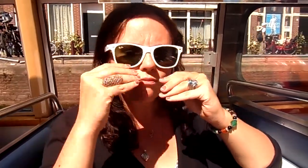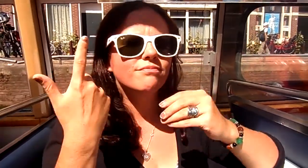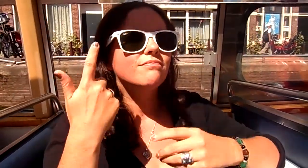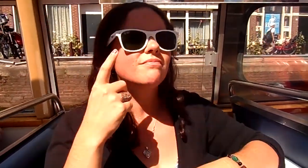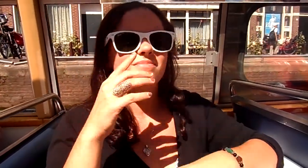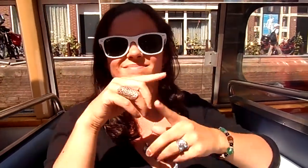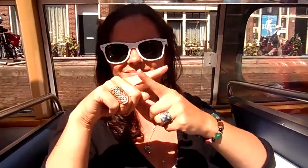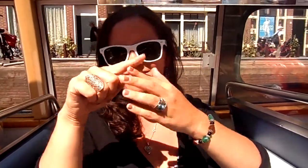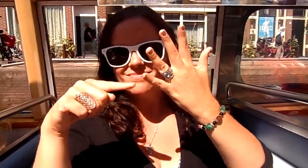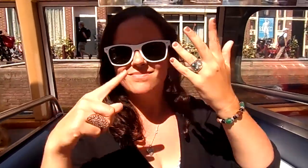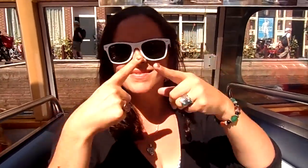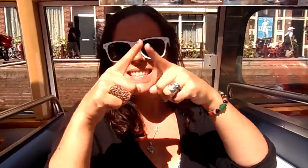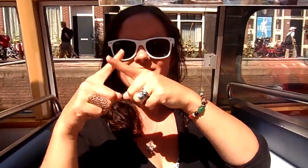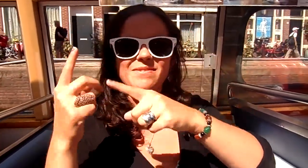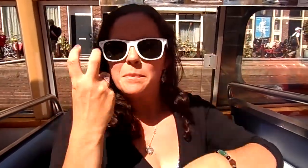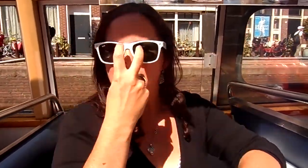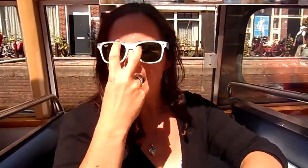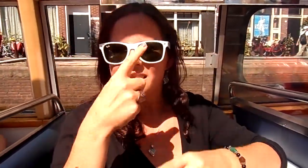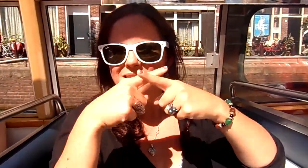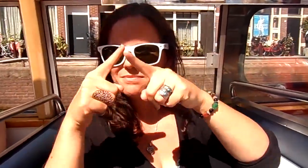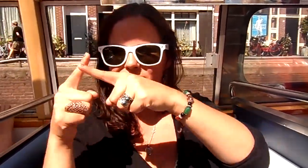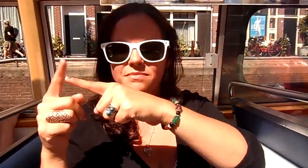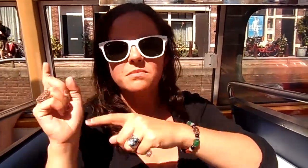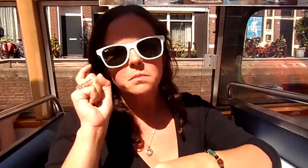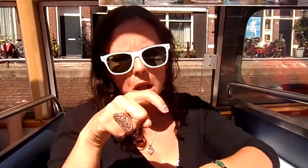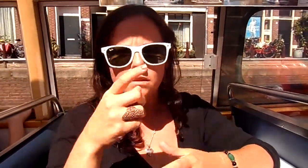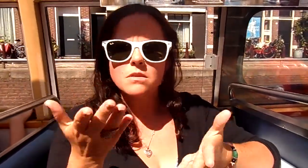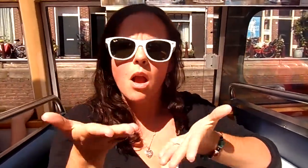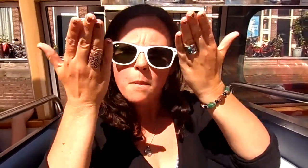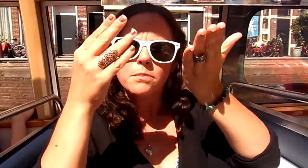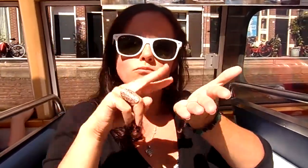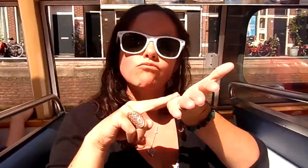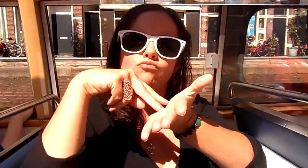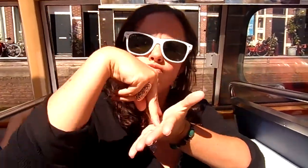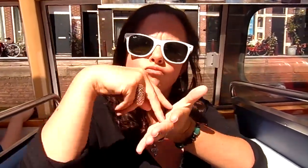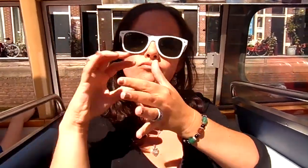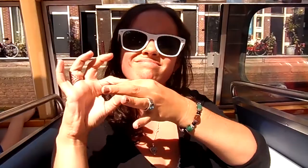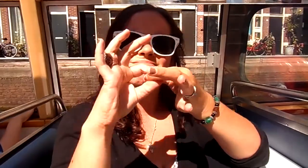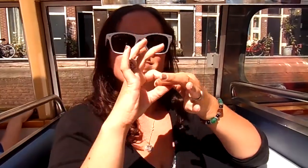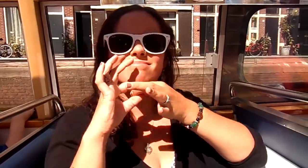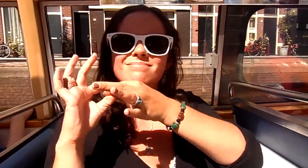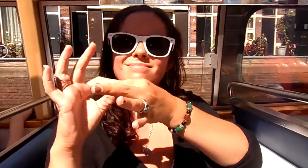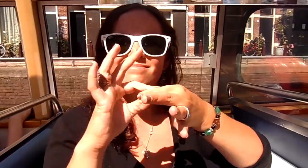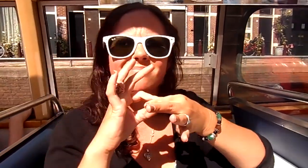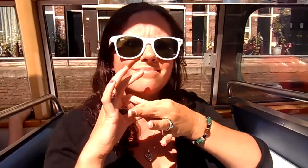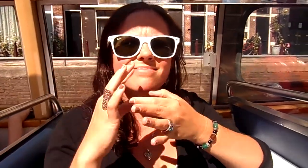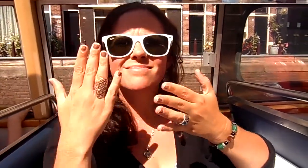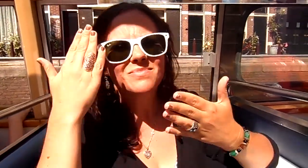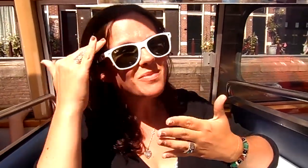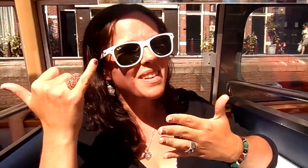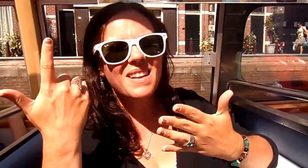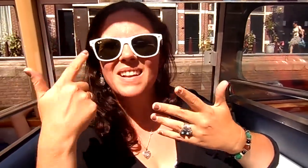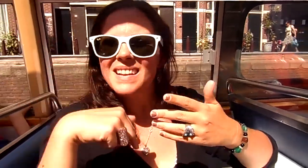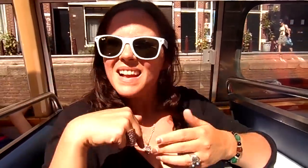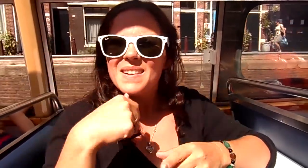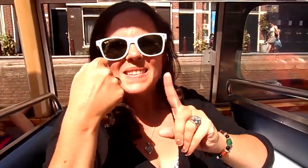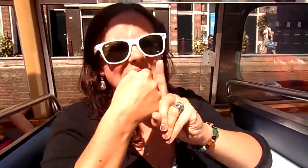beer breweries used to be. Nous pénétrons maintenant dans le Brouwersgracht, où étaient autrefois établies les brasseries.